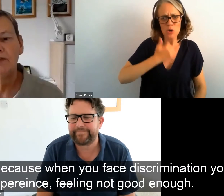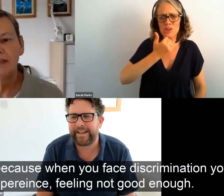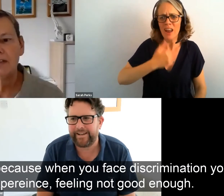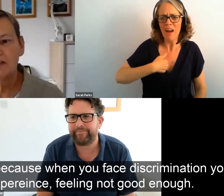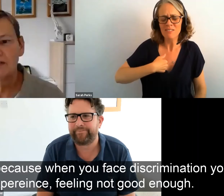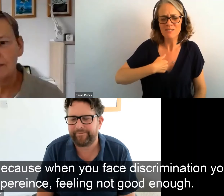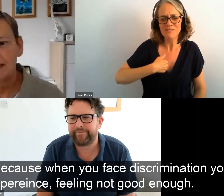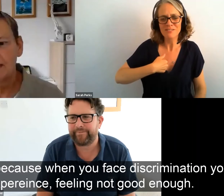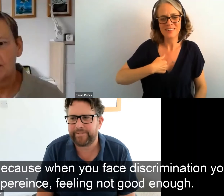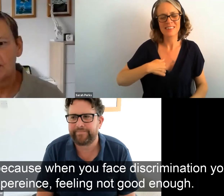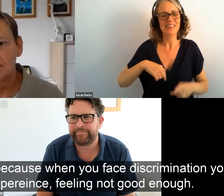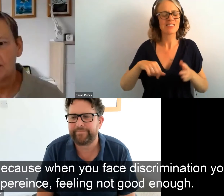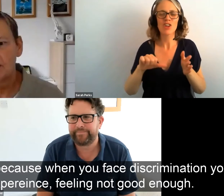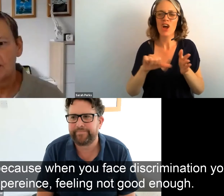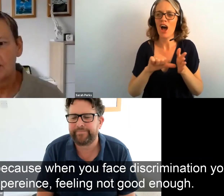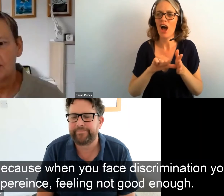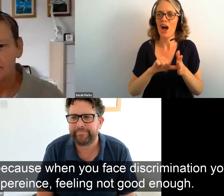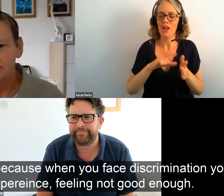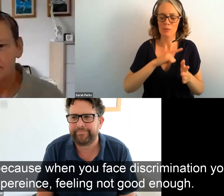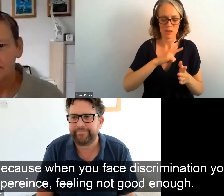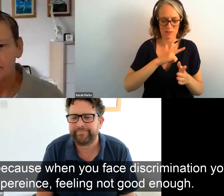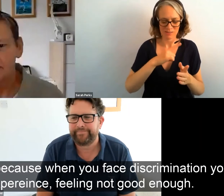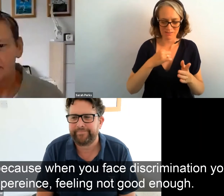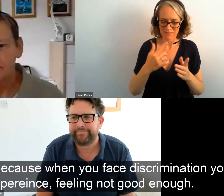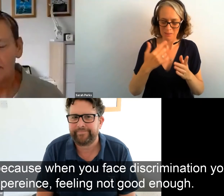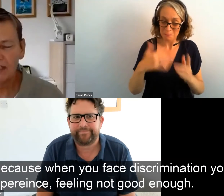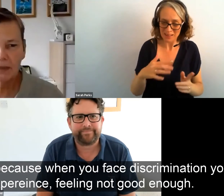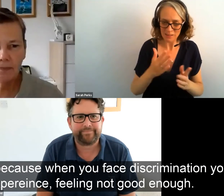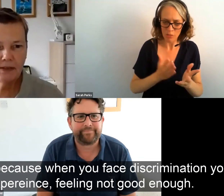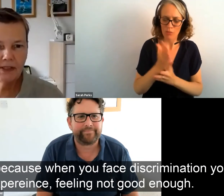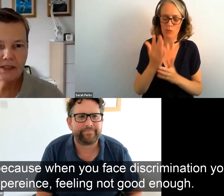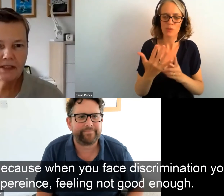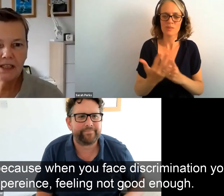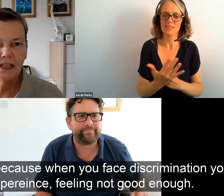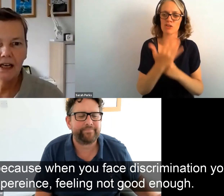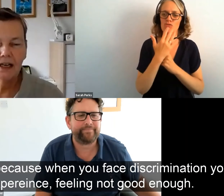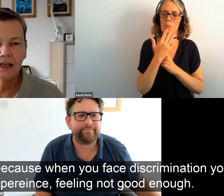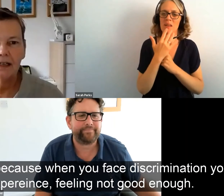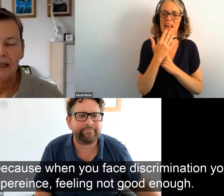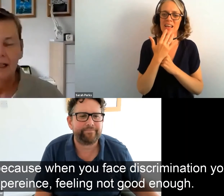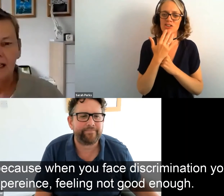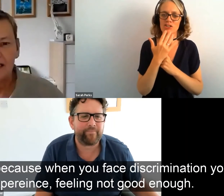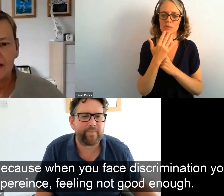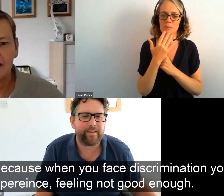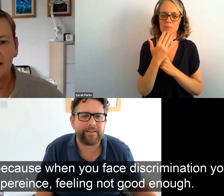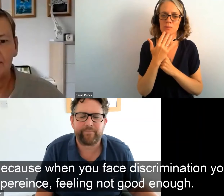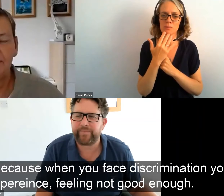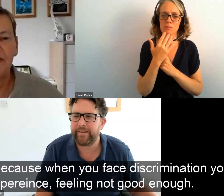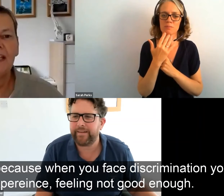hard because when you face discrimination, you often experience